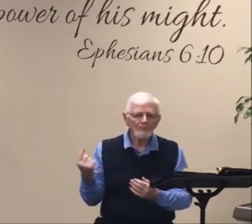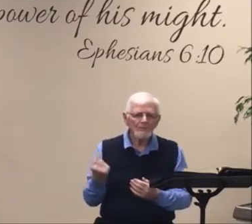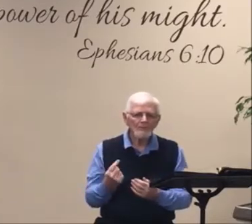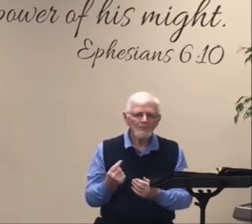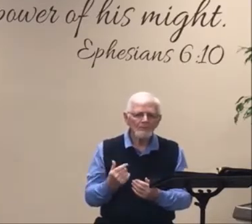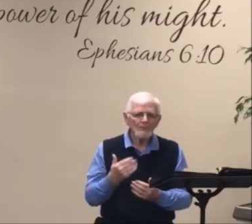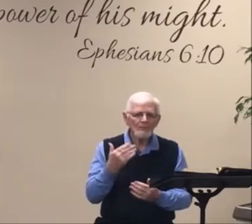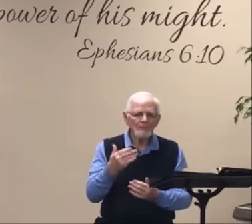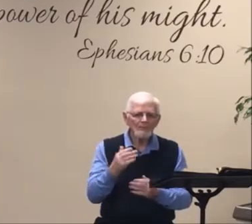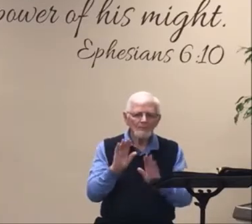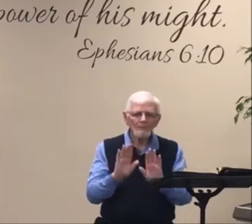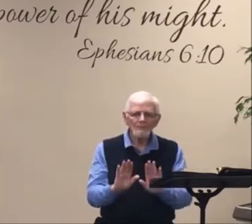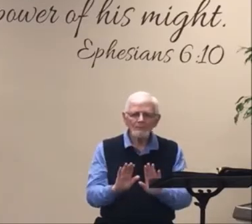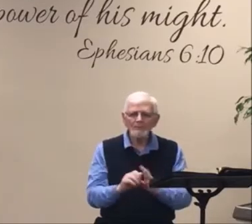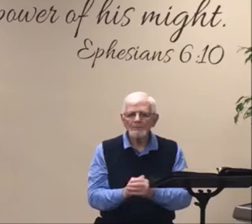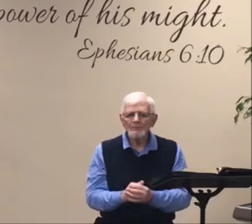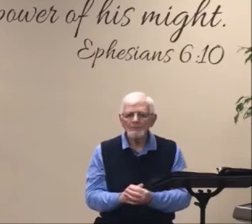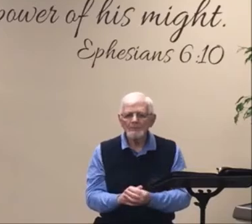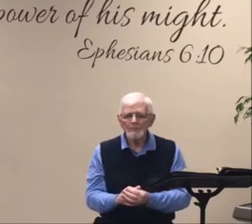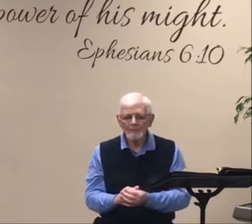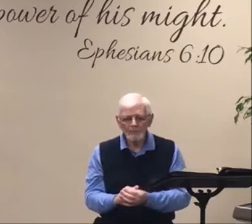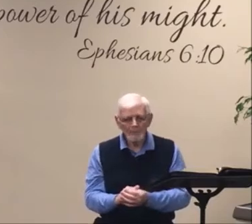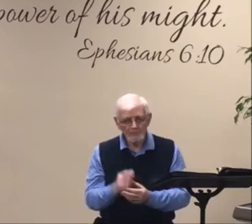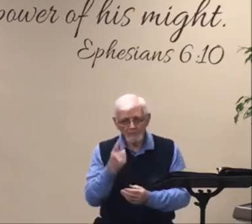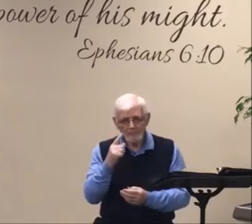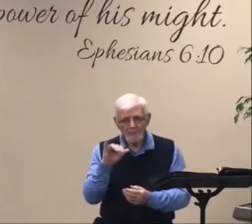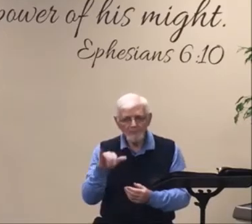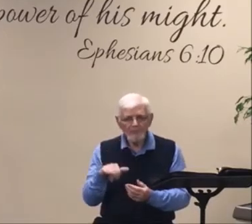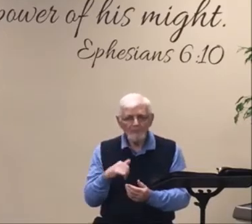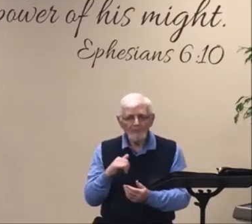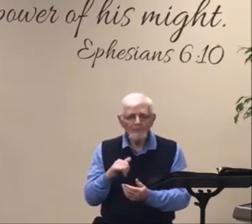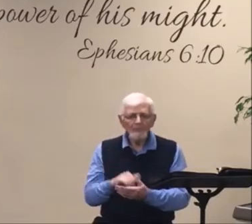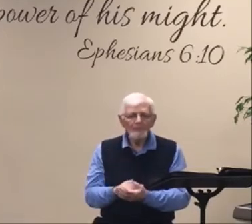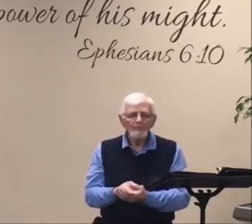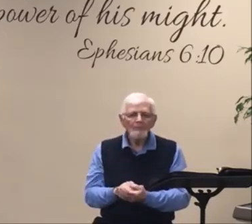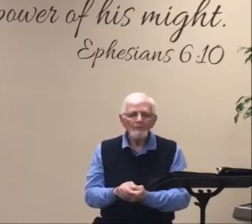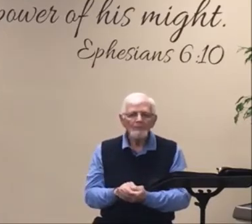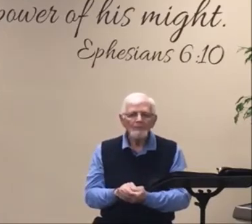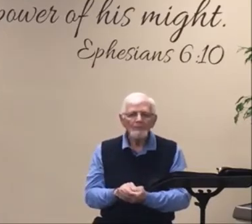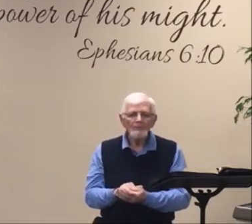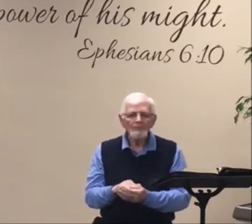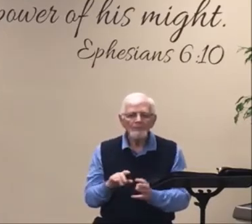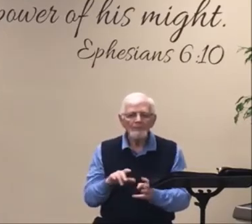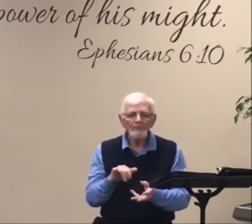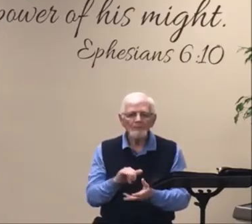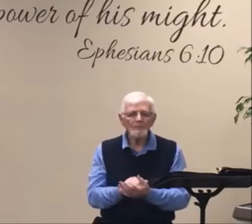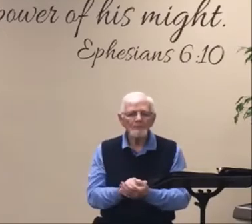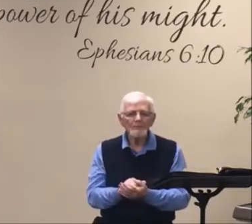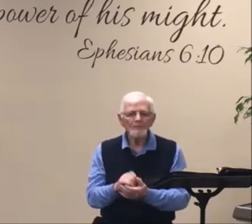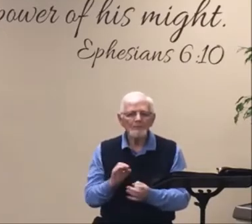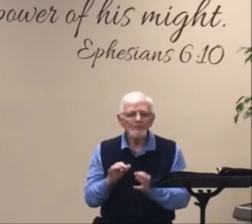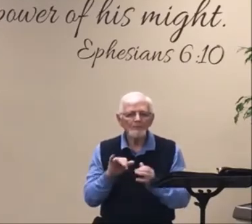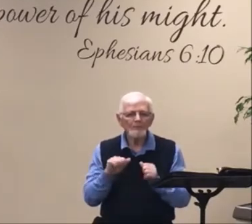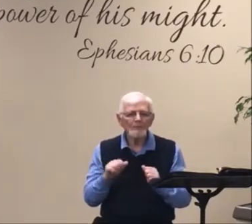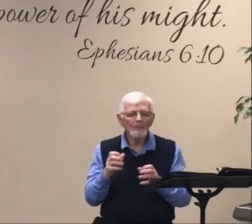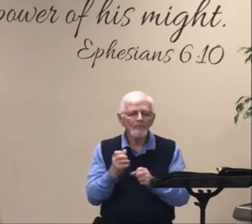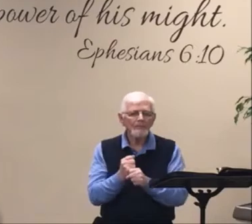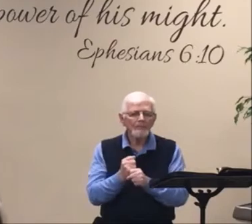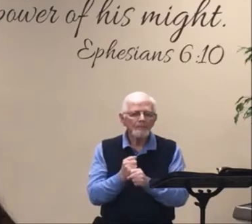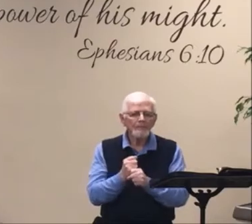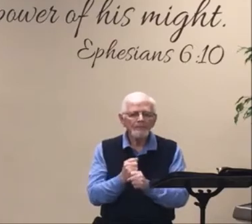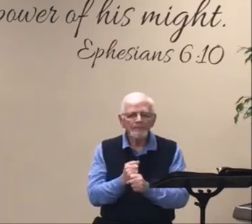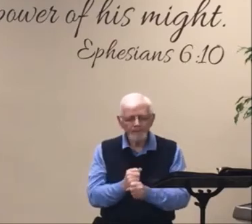next Sunday. So think about doing that. We're going to see if we can get on it a little